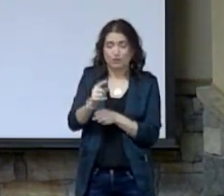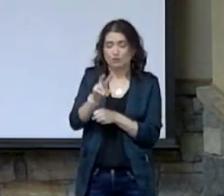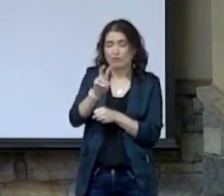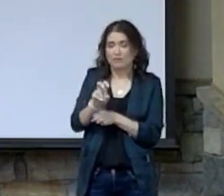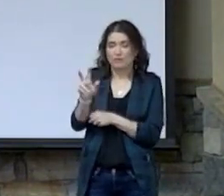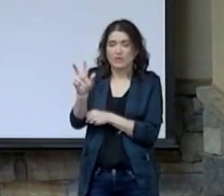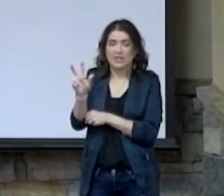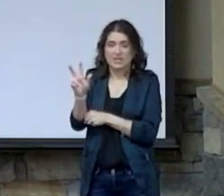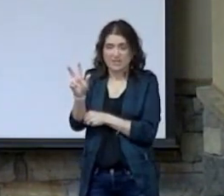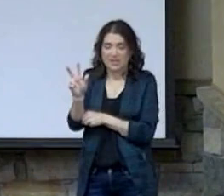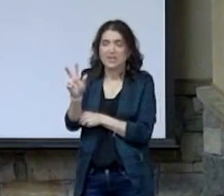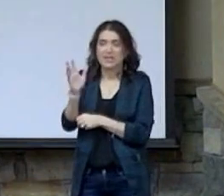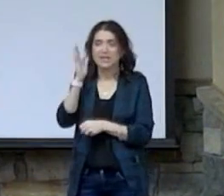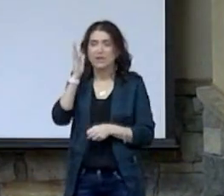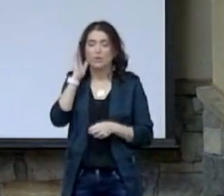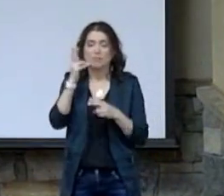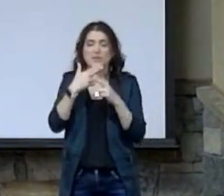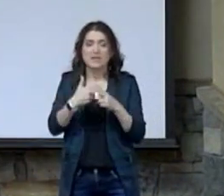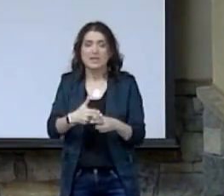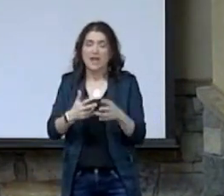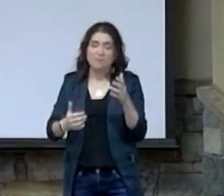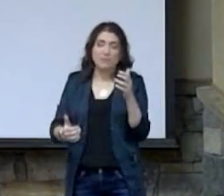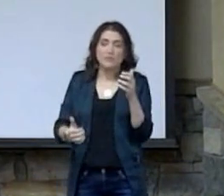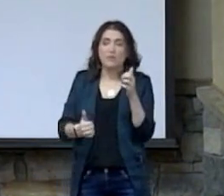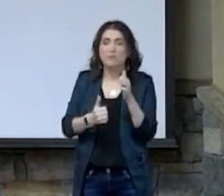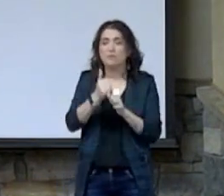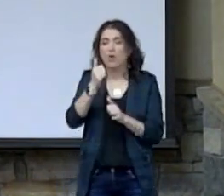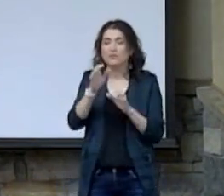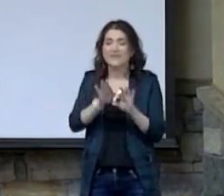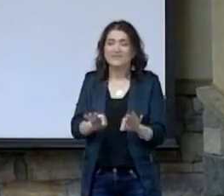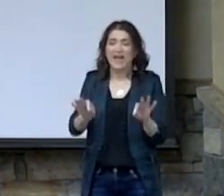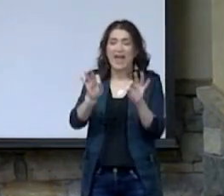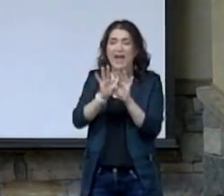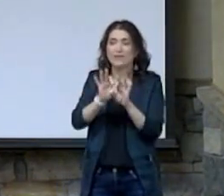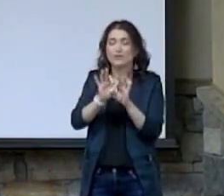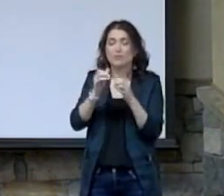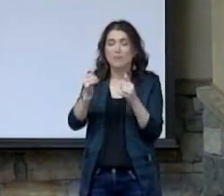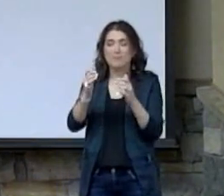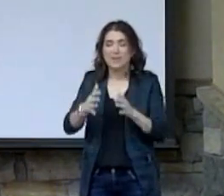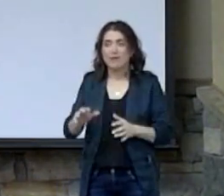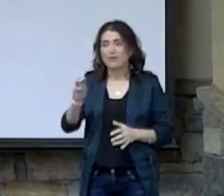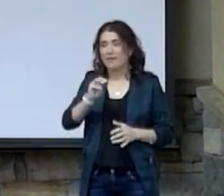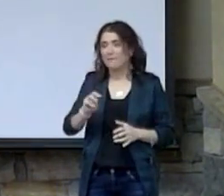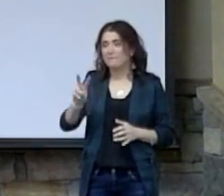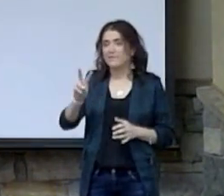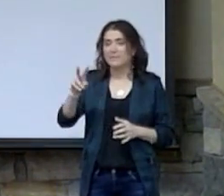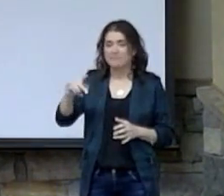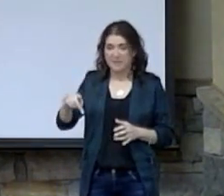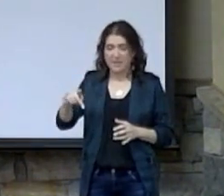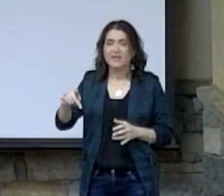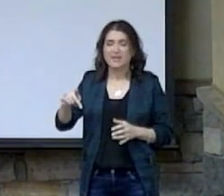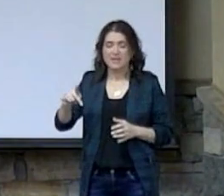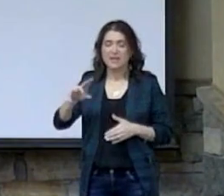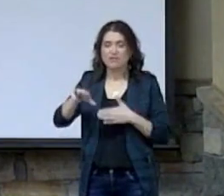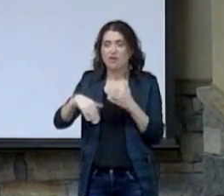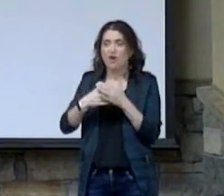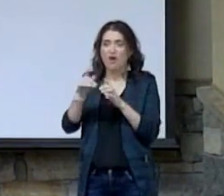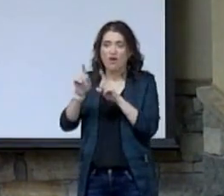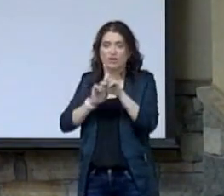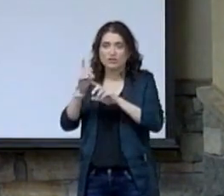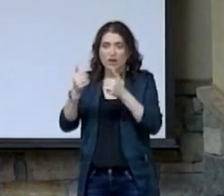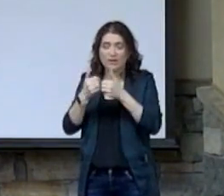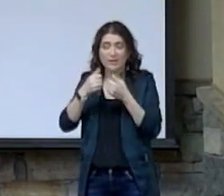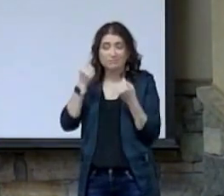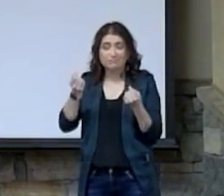2003, he would be named the most valuable player in the National Hockey League All-Star Game. You see,